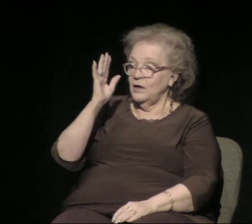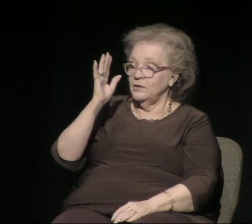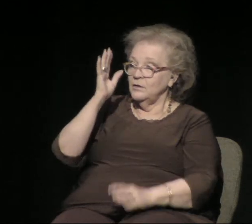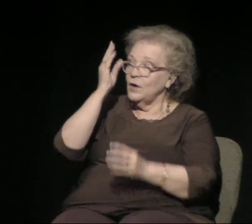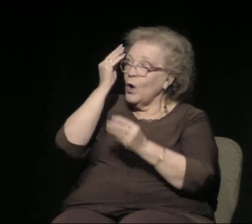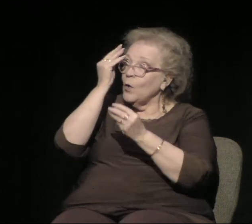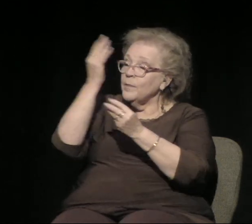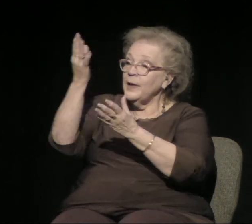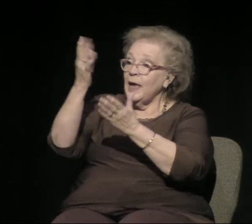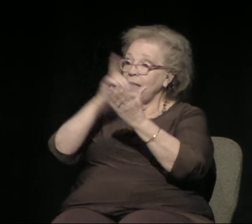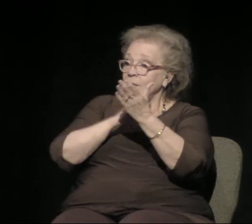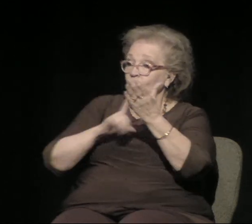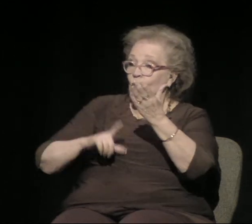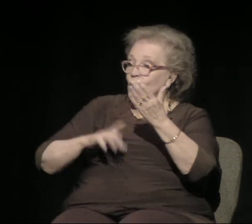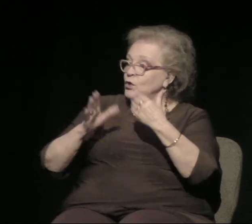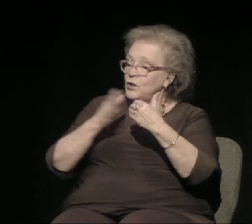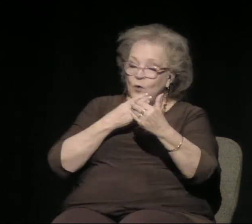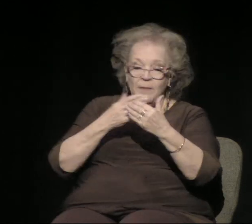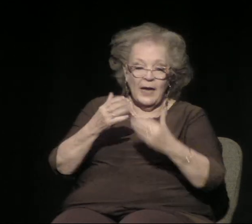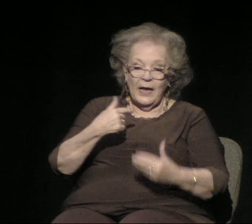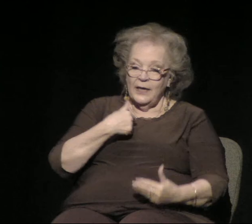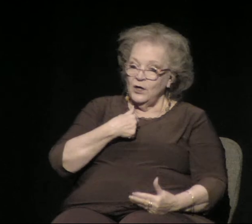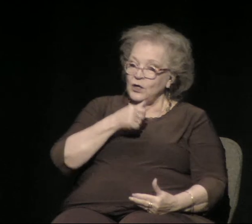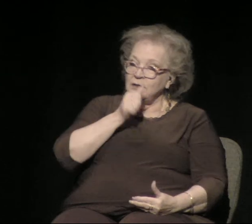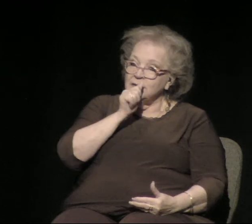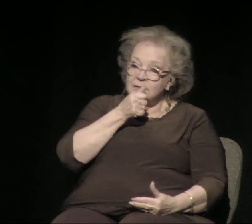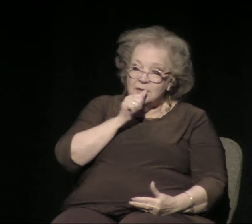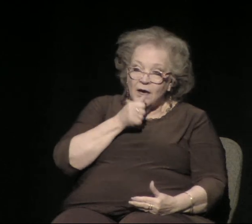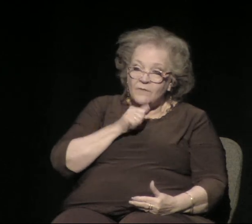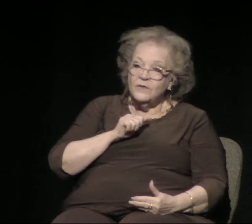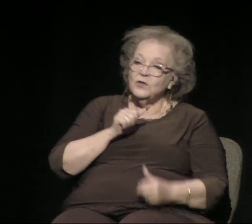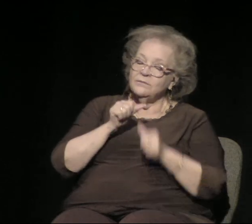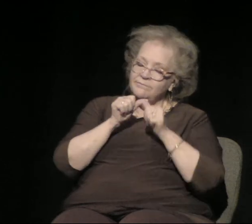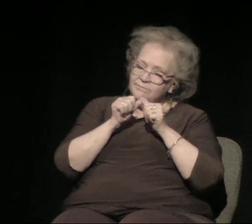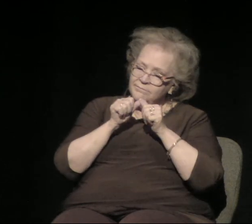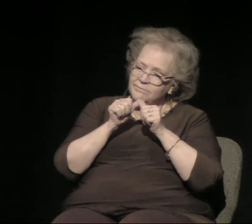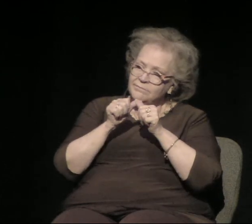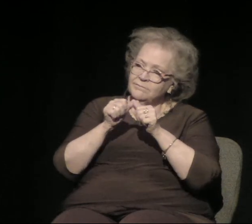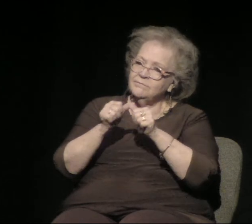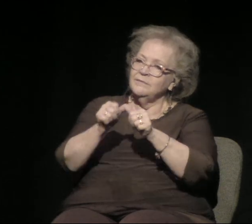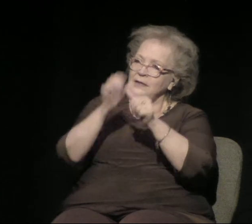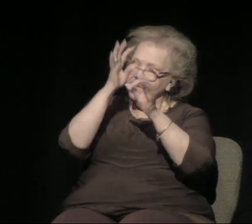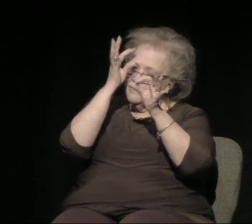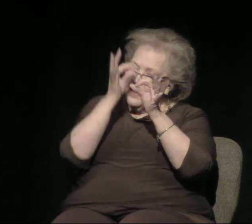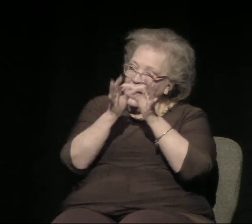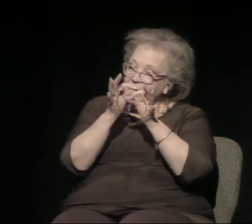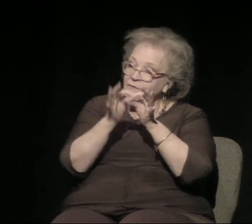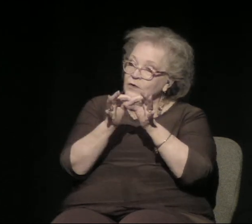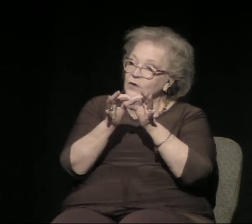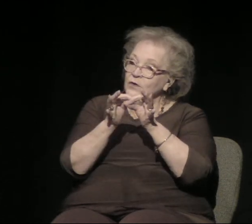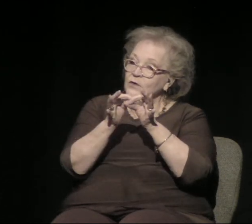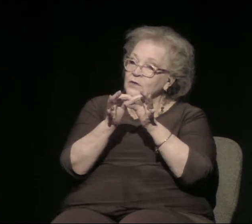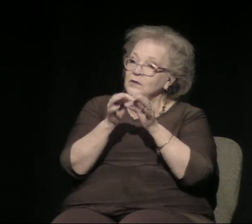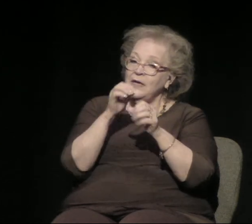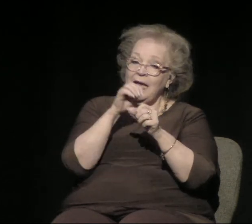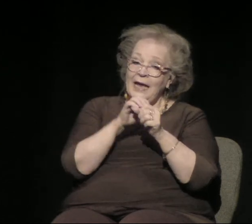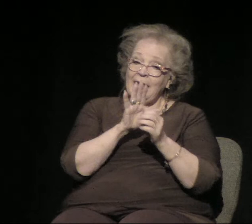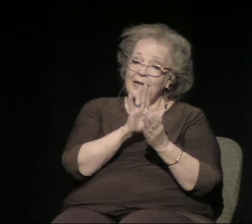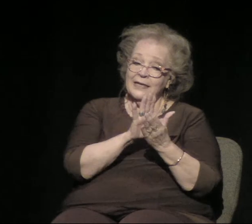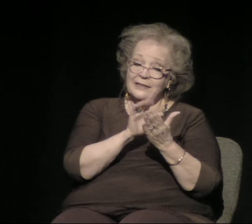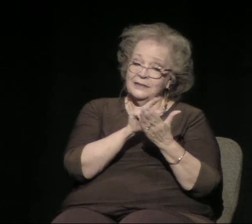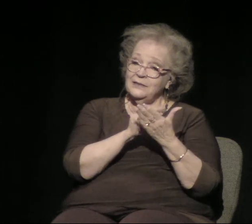the Lord despite his suffering. He remained faithful. Faithful. And look at the evidence in the